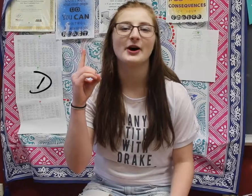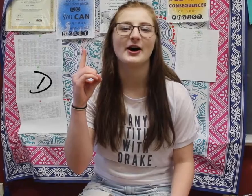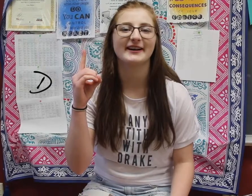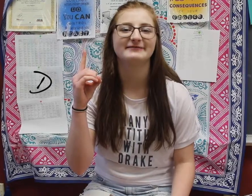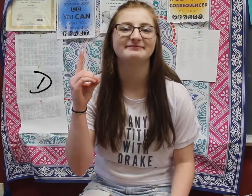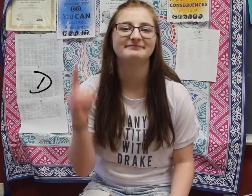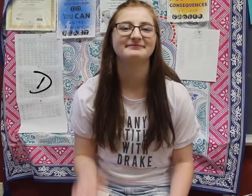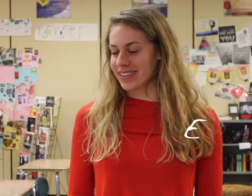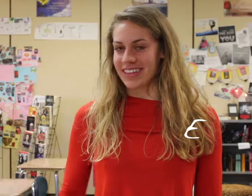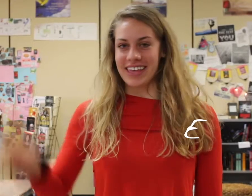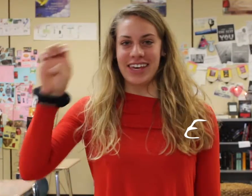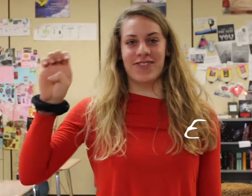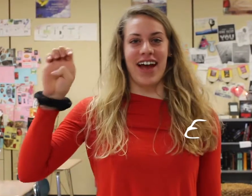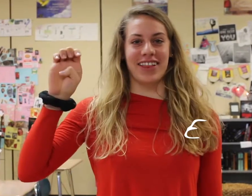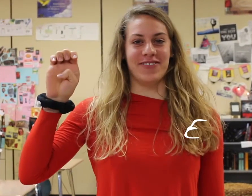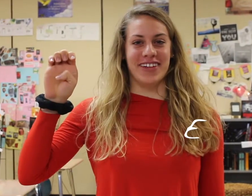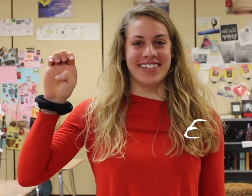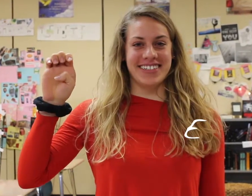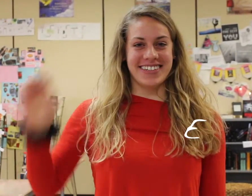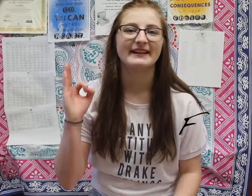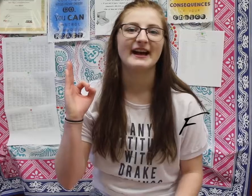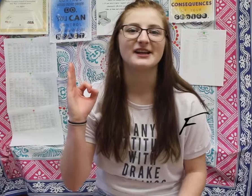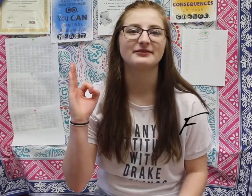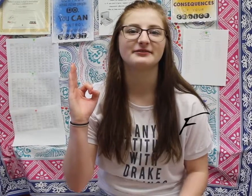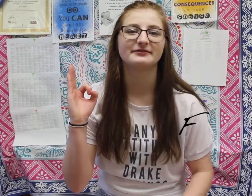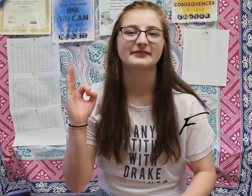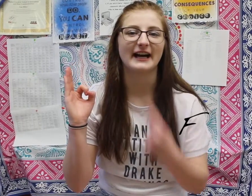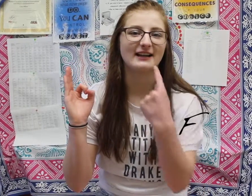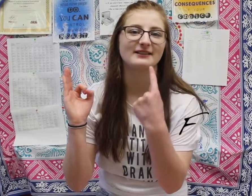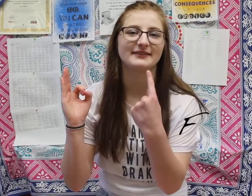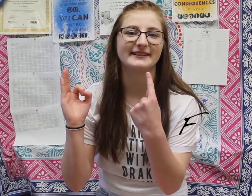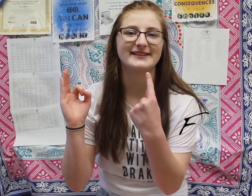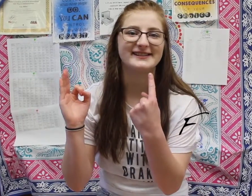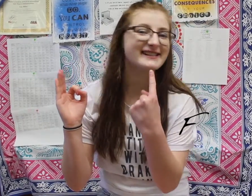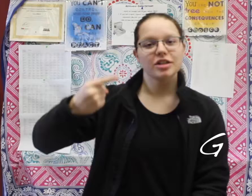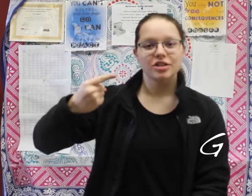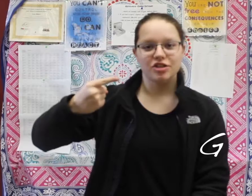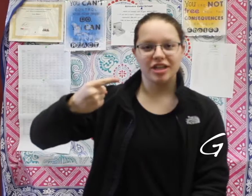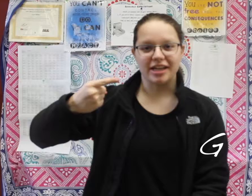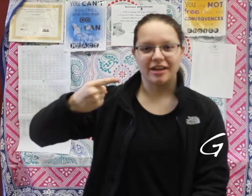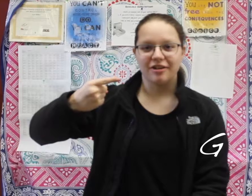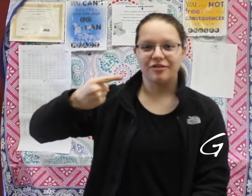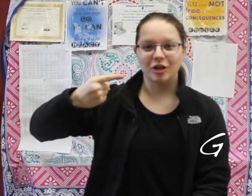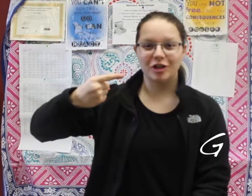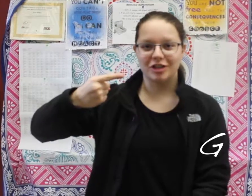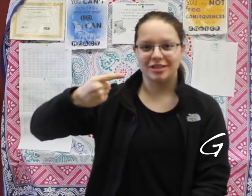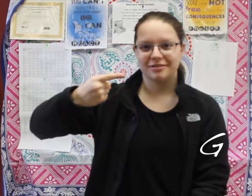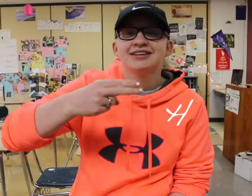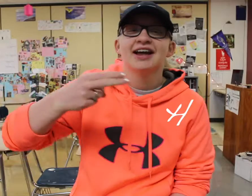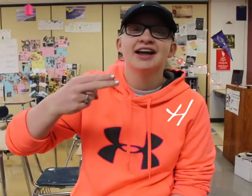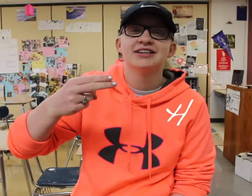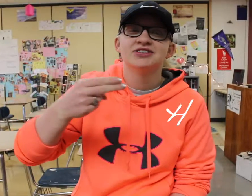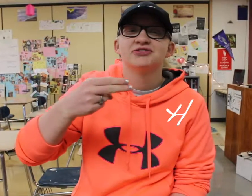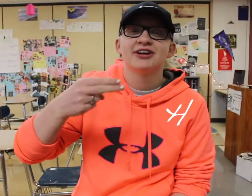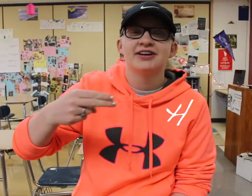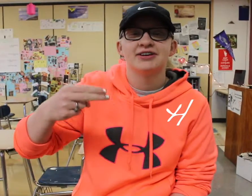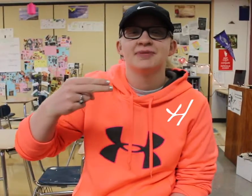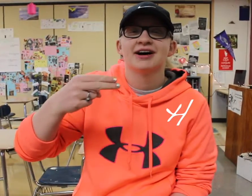dog. E for elephant. F for alleyfish. G for good. H for Harry